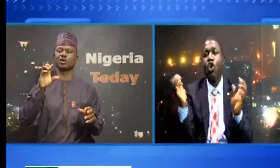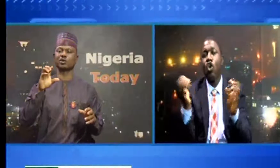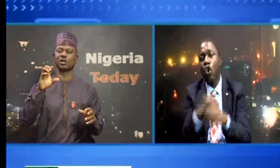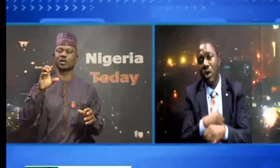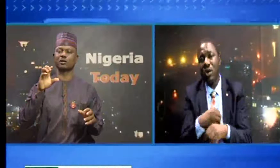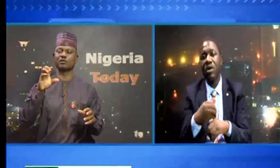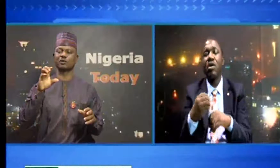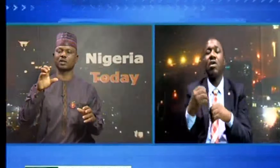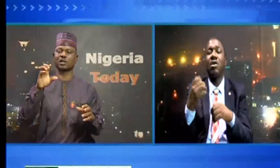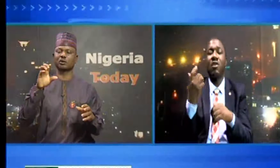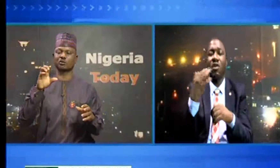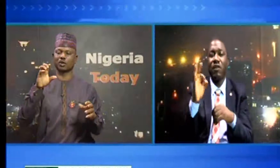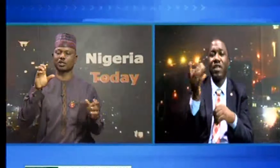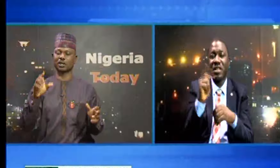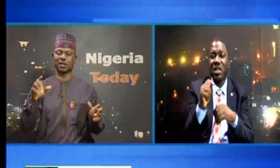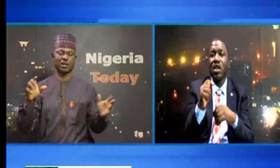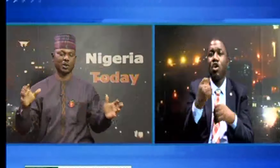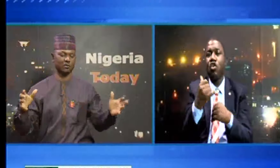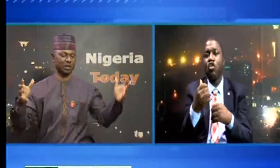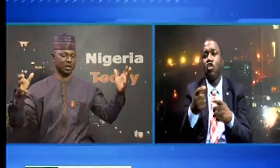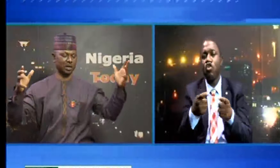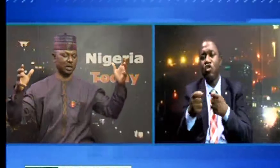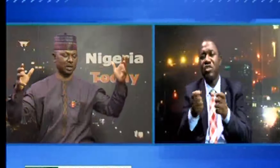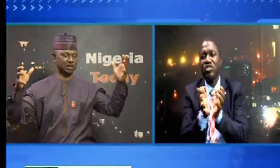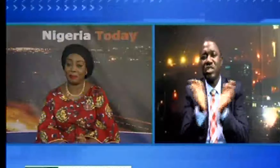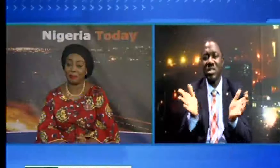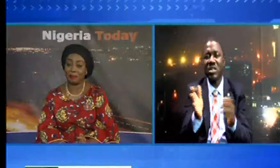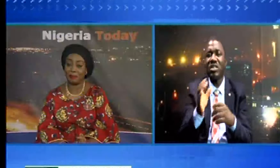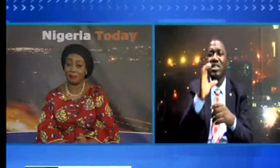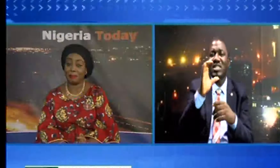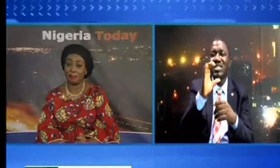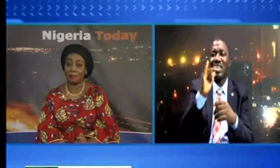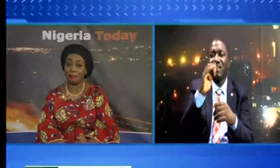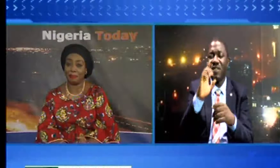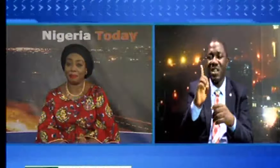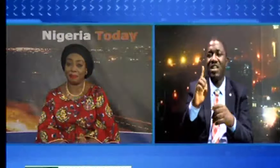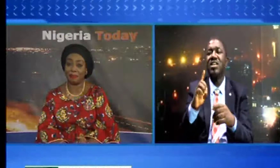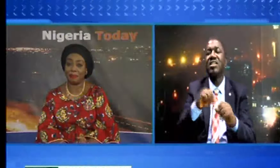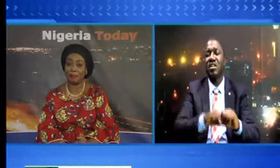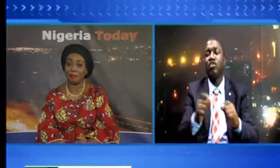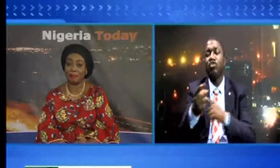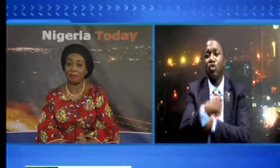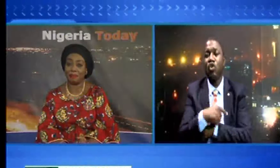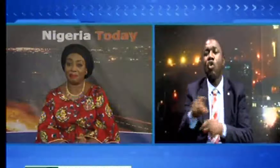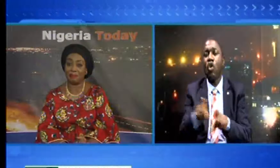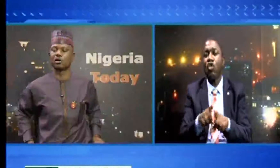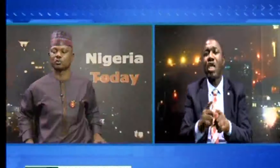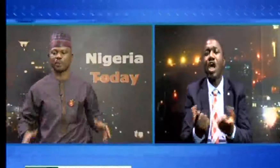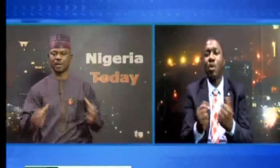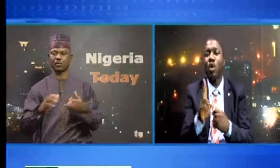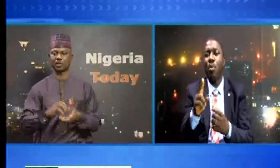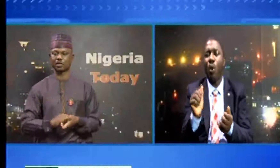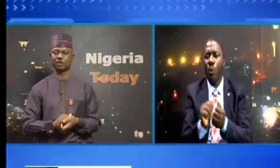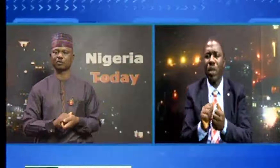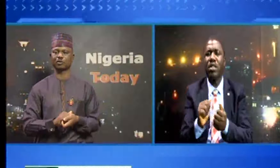the Controller General of the Civil Defense today in Nigeria, are also coming up to